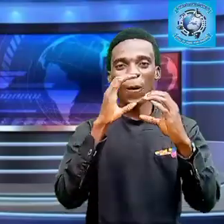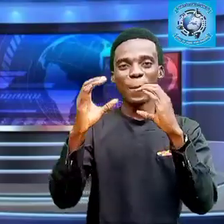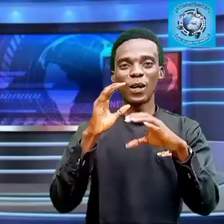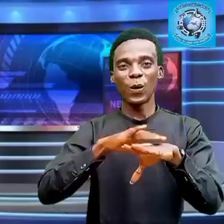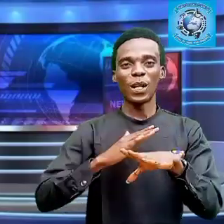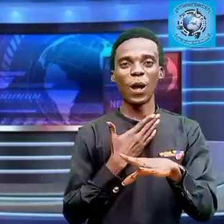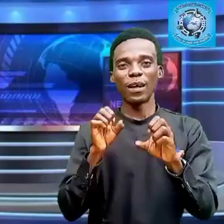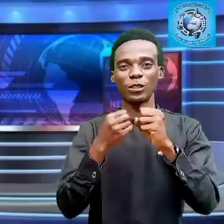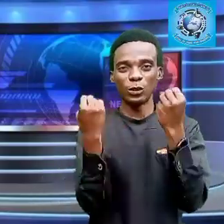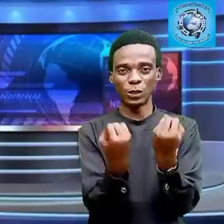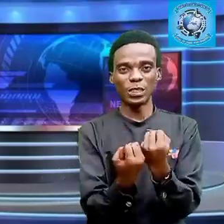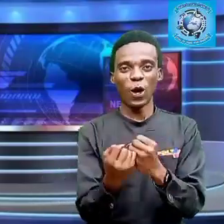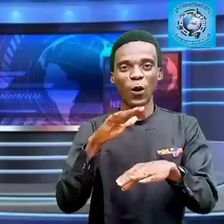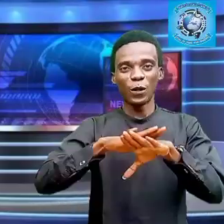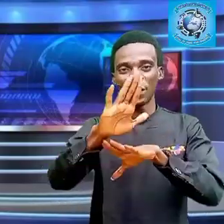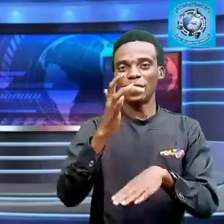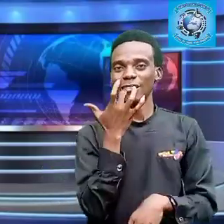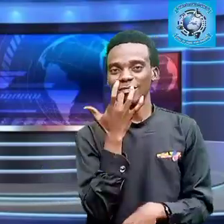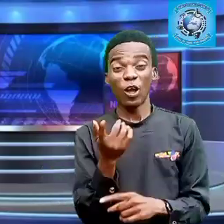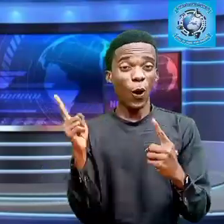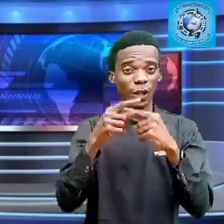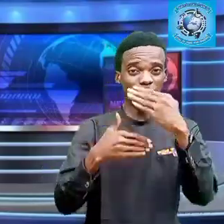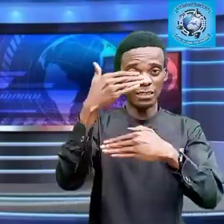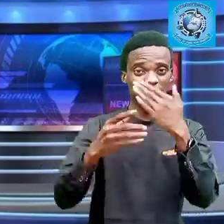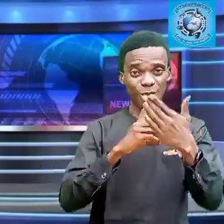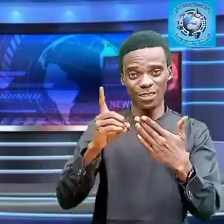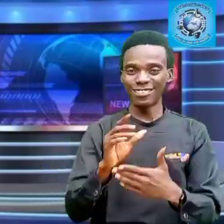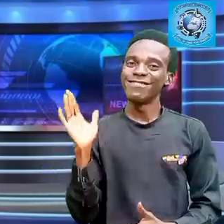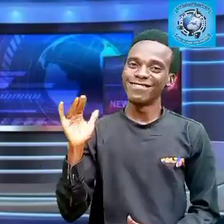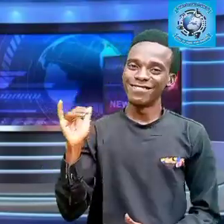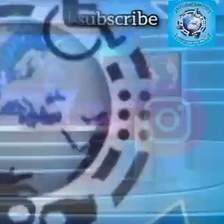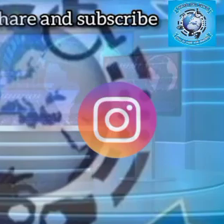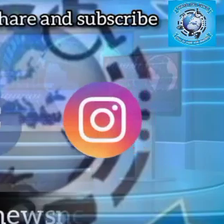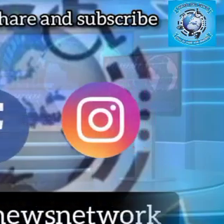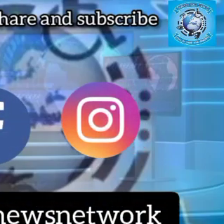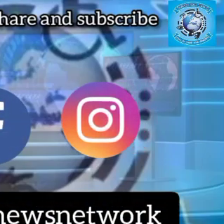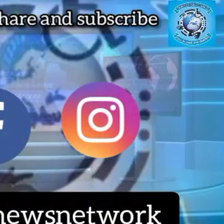comment on our social media handles on your screen. Until next week, bye.